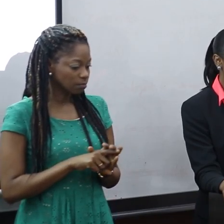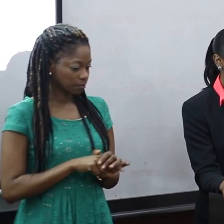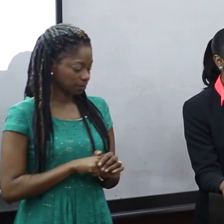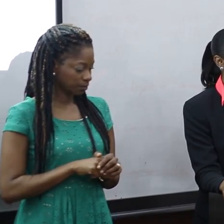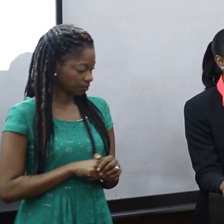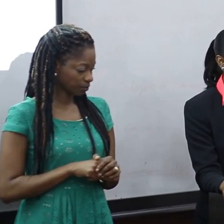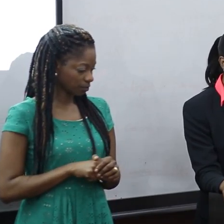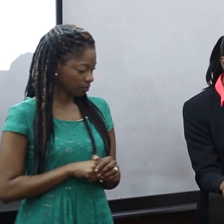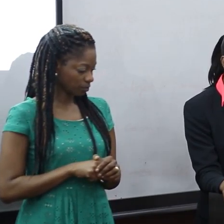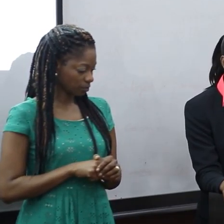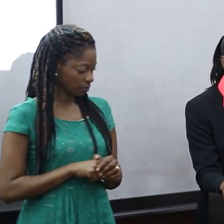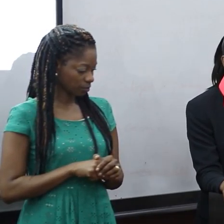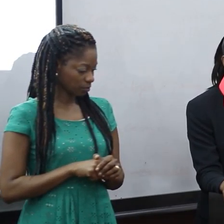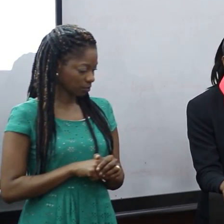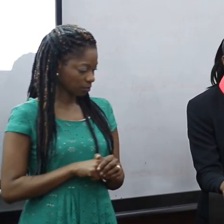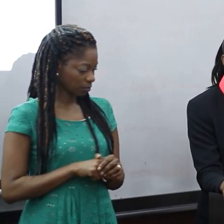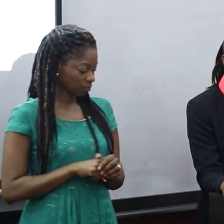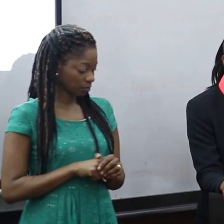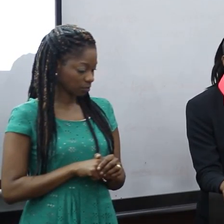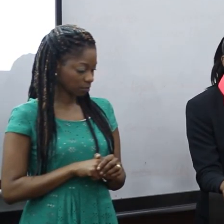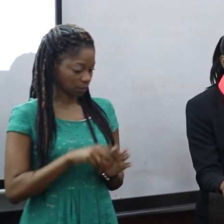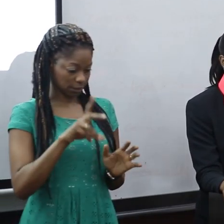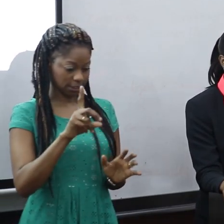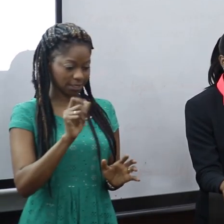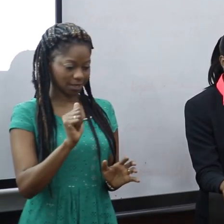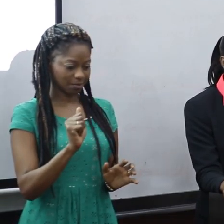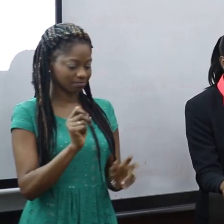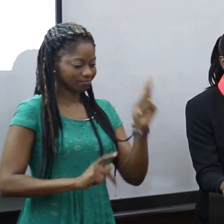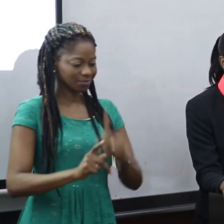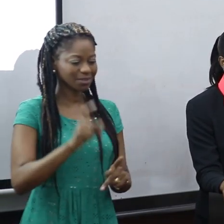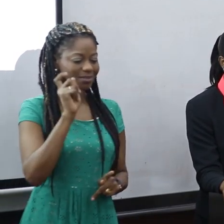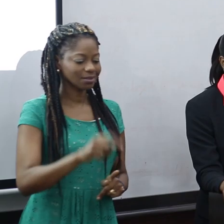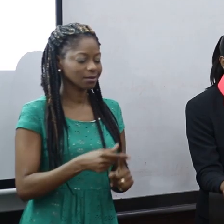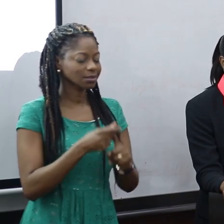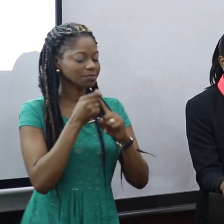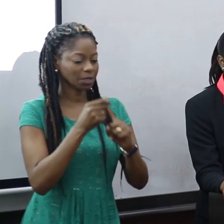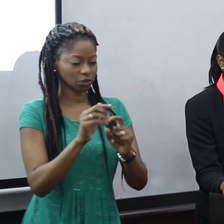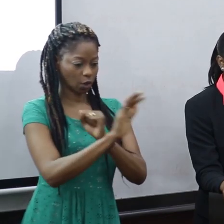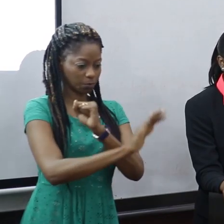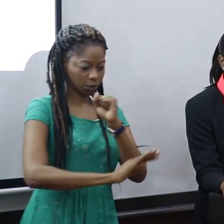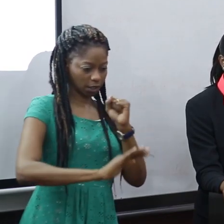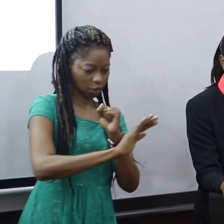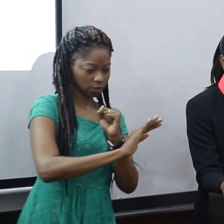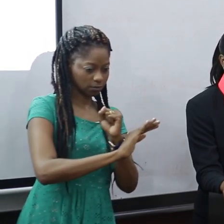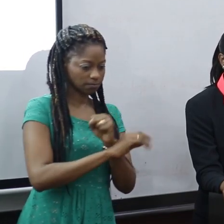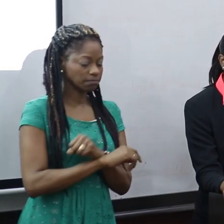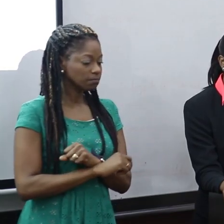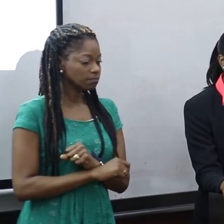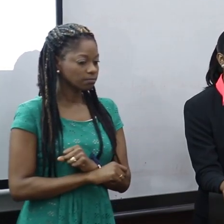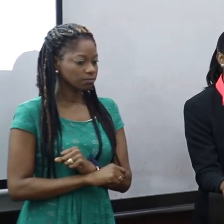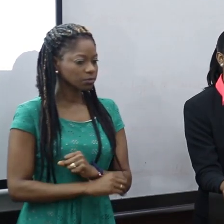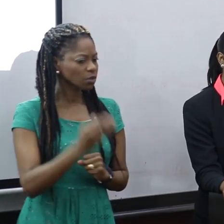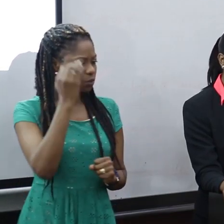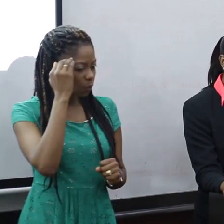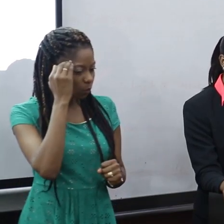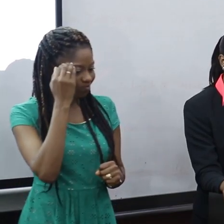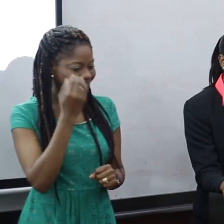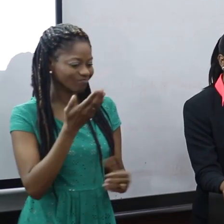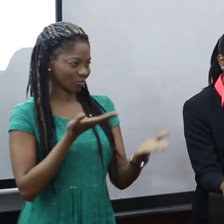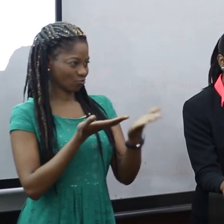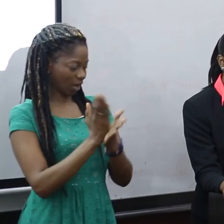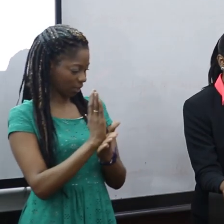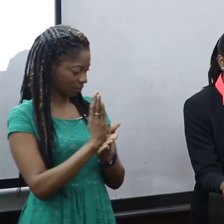this approach of granting special protection, affirmative duties, and other accommodation to the disabled that we can achieve their effective enjoyment of